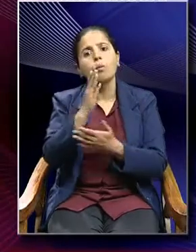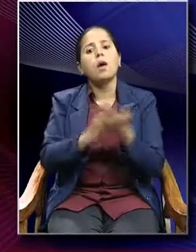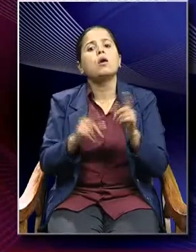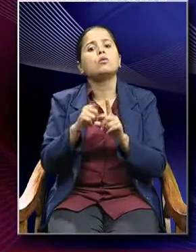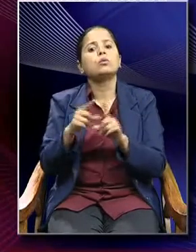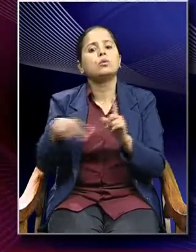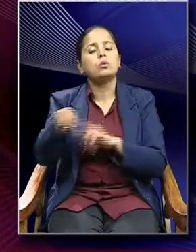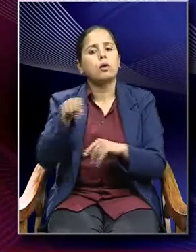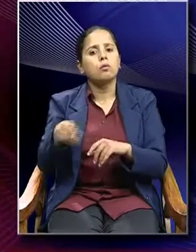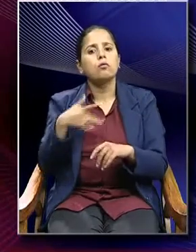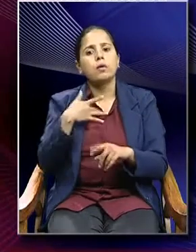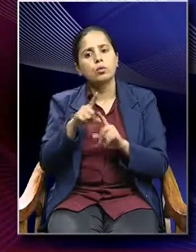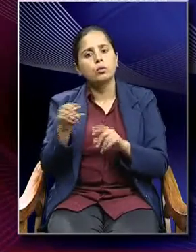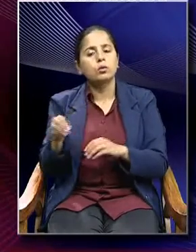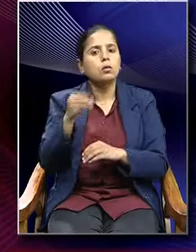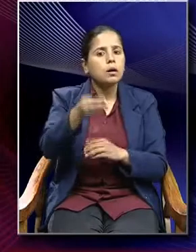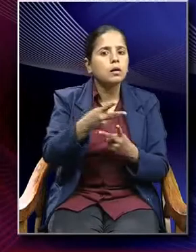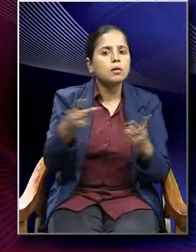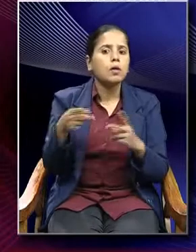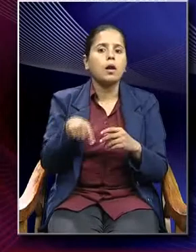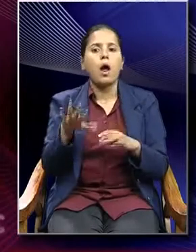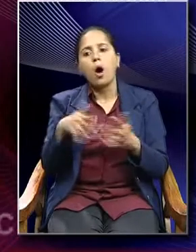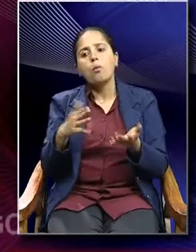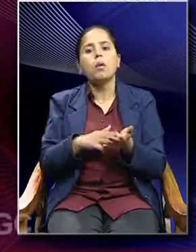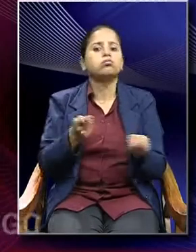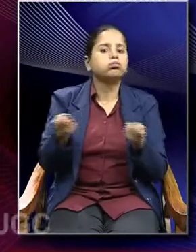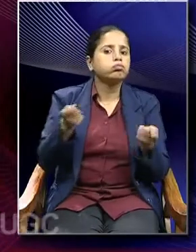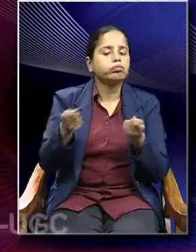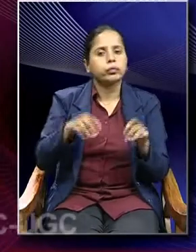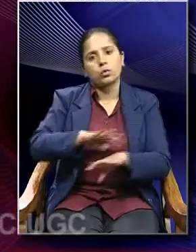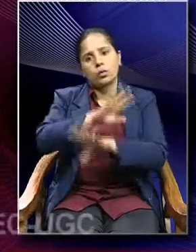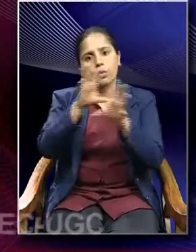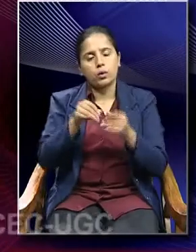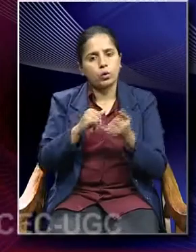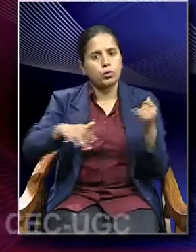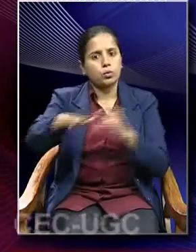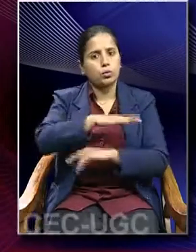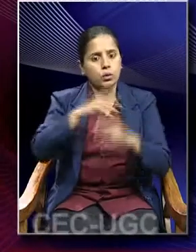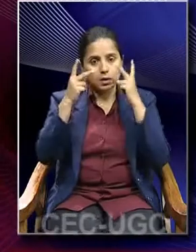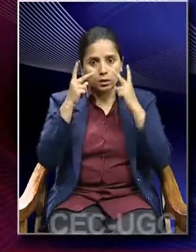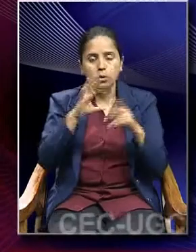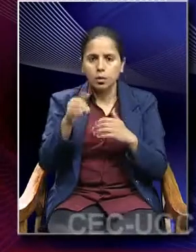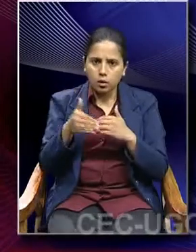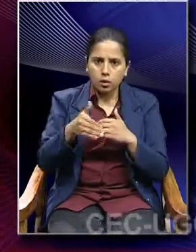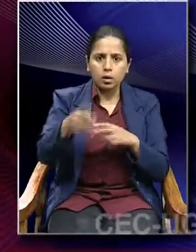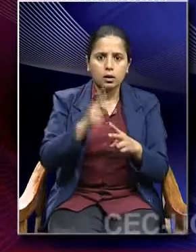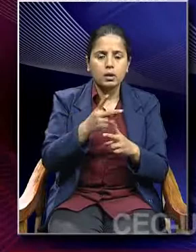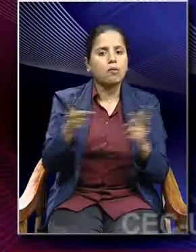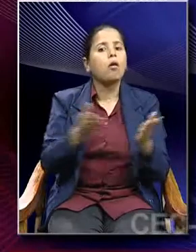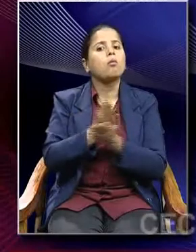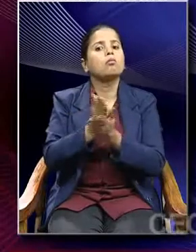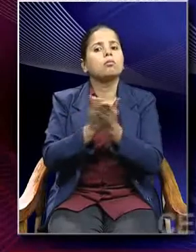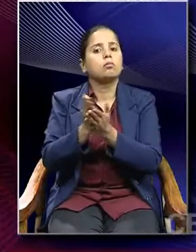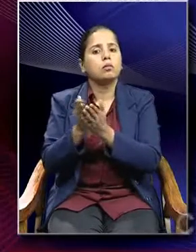to contribute to the maintenance of the whole. So society was seen as consisting of various parts,